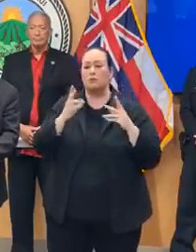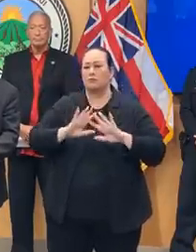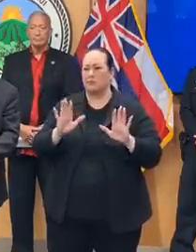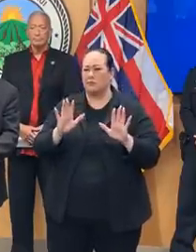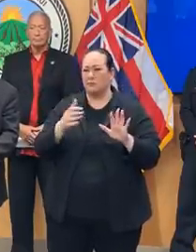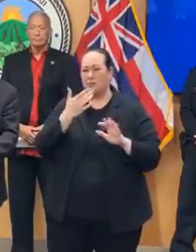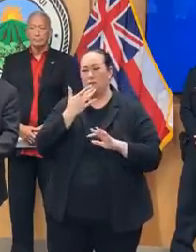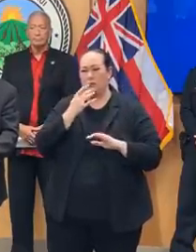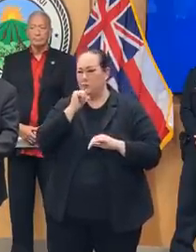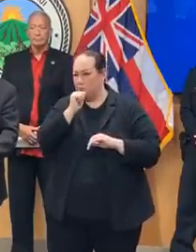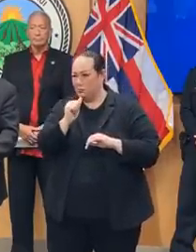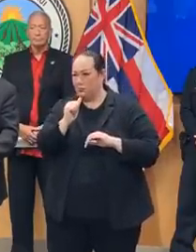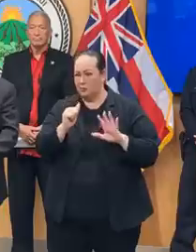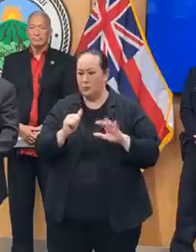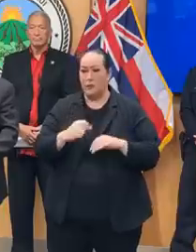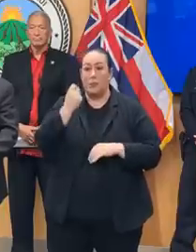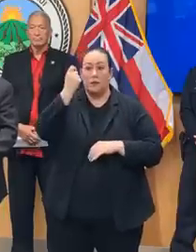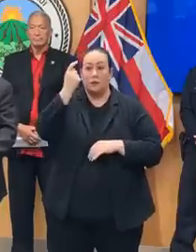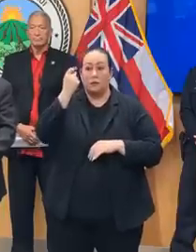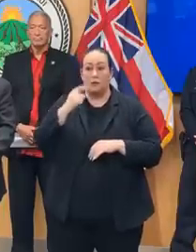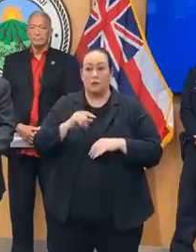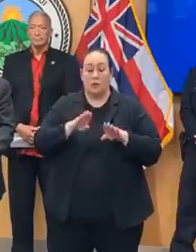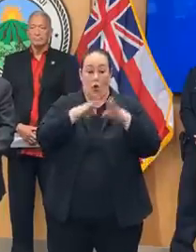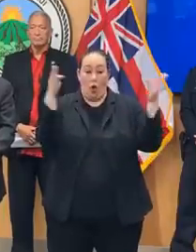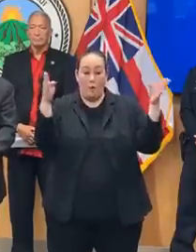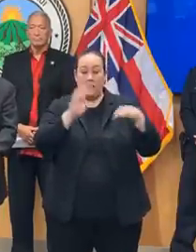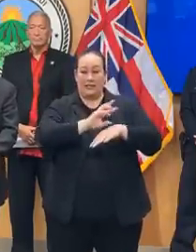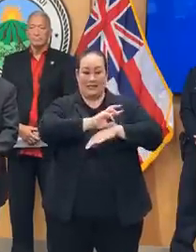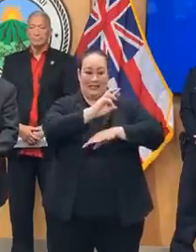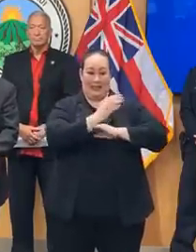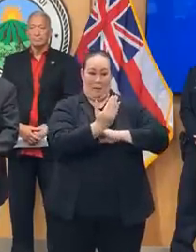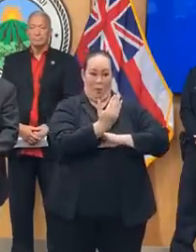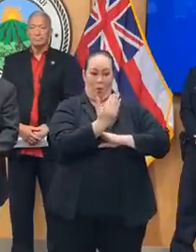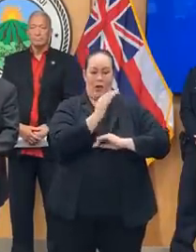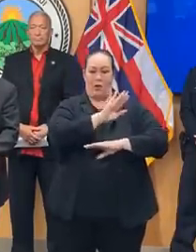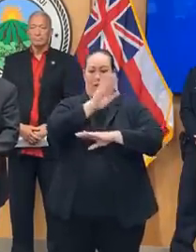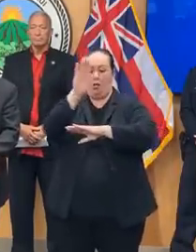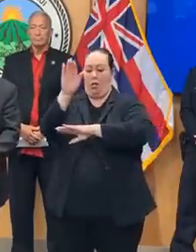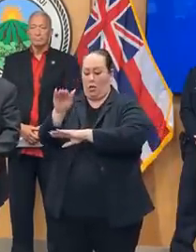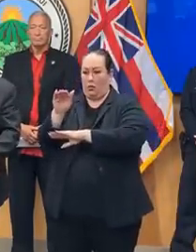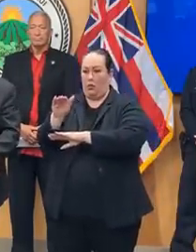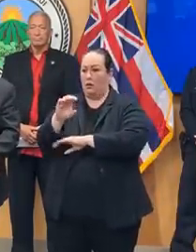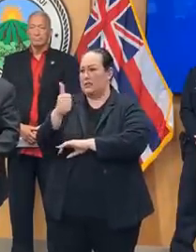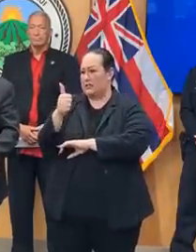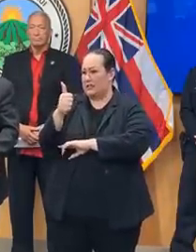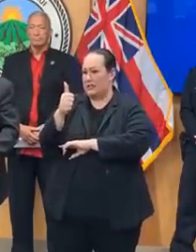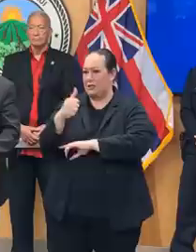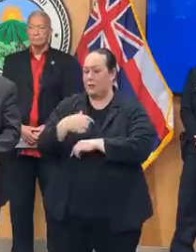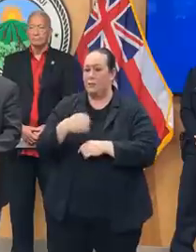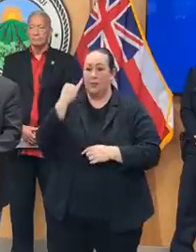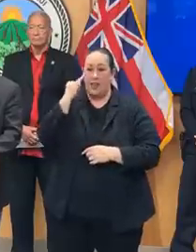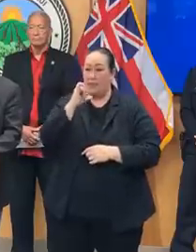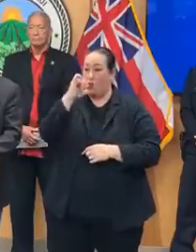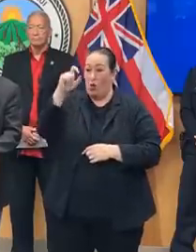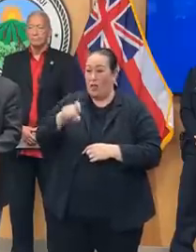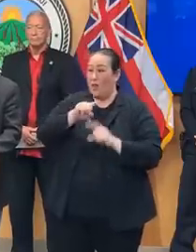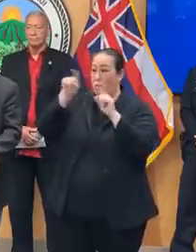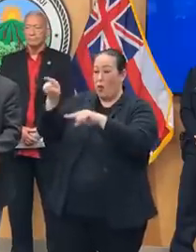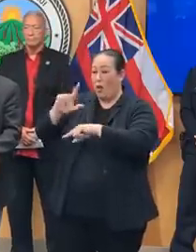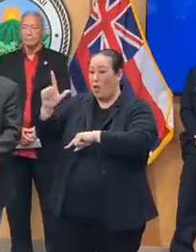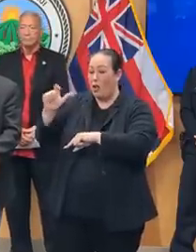a.m. till 10 p.m. Please do what you can to limit travel if you don't need to be out there, because it will make it